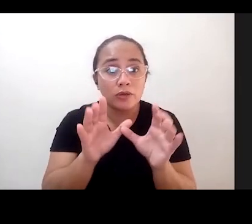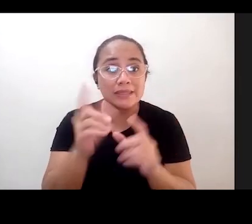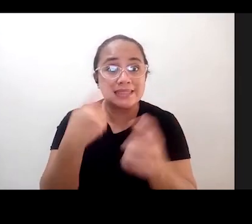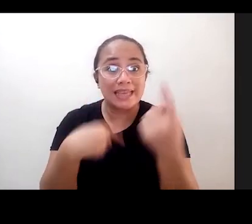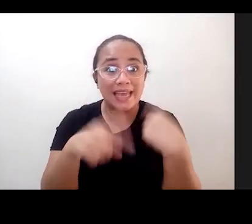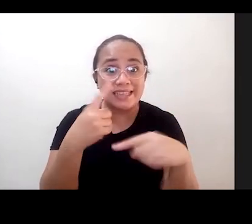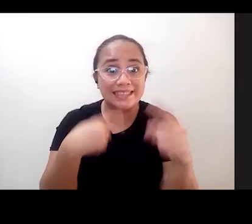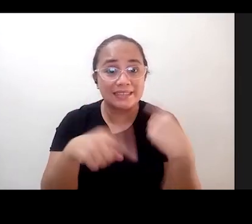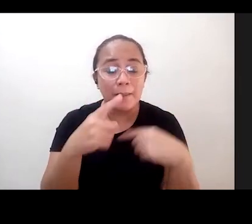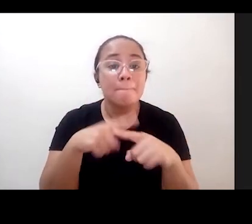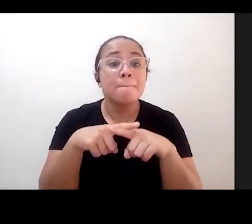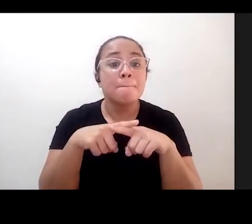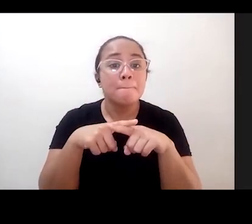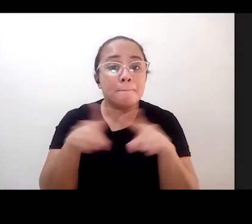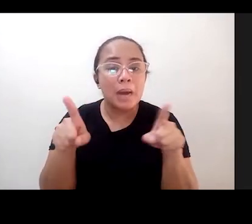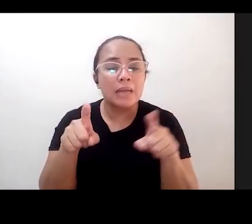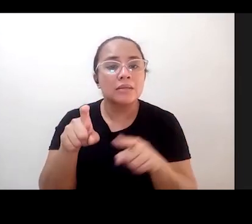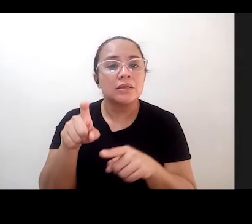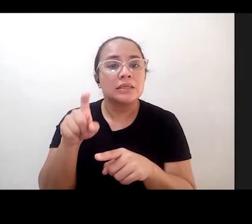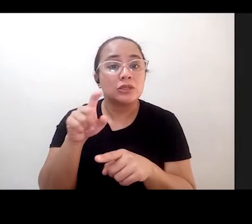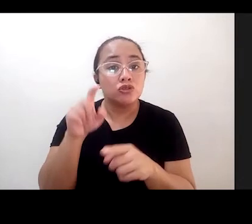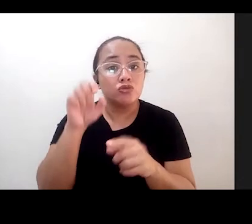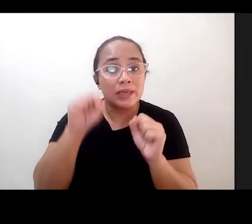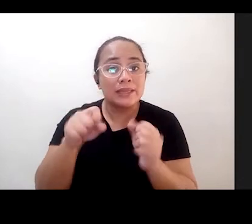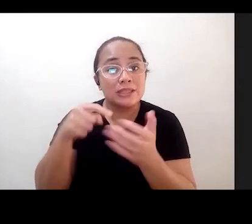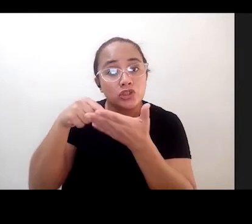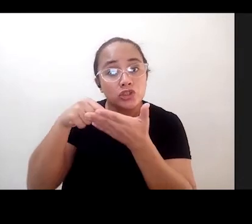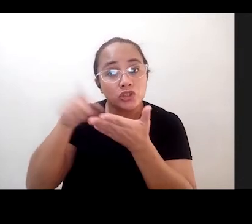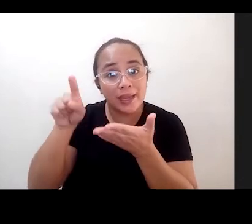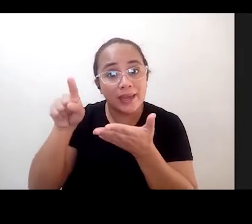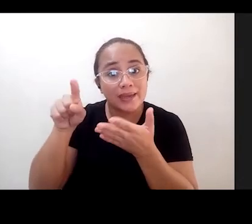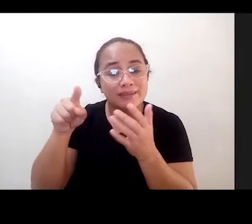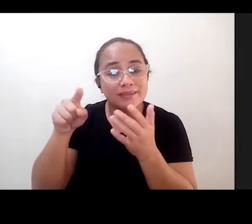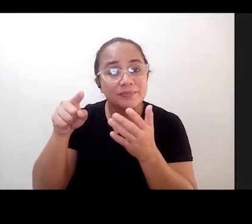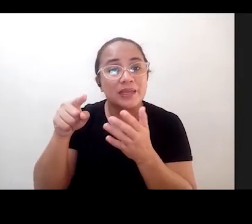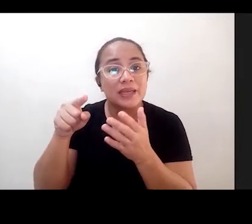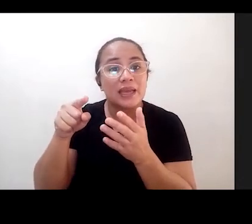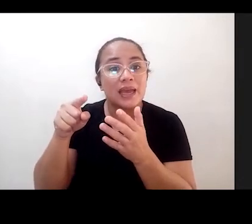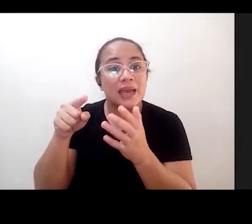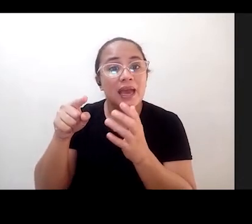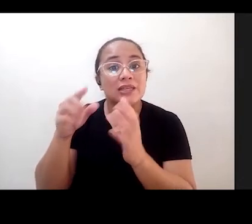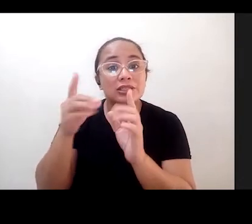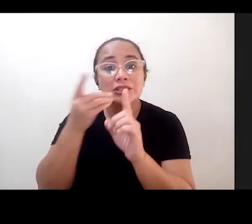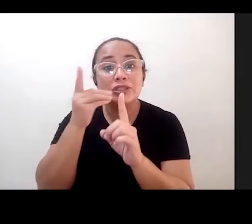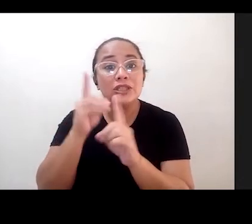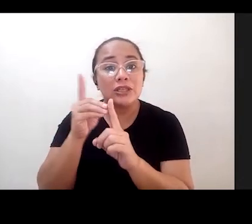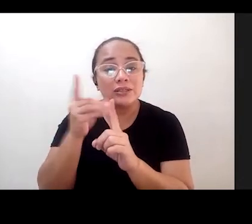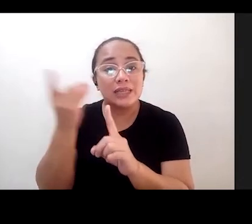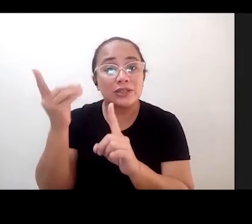but you should also look in the companion dictionary